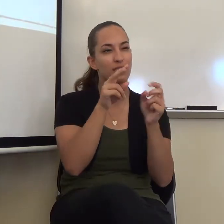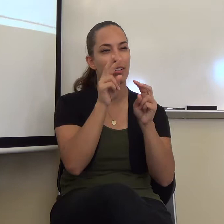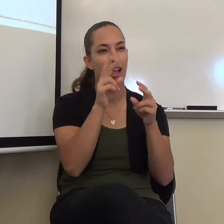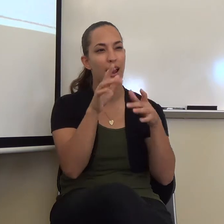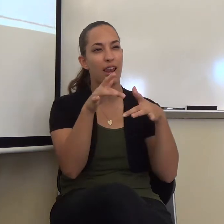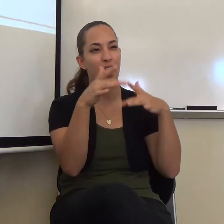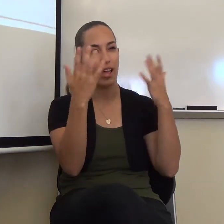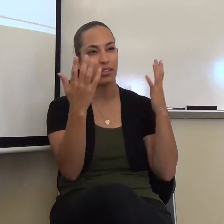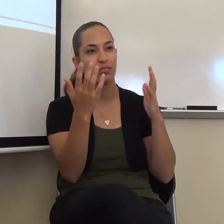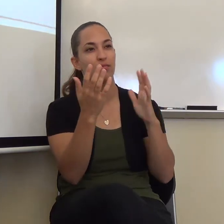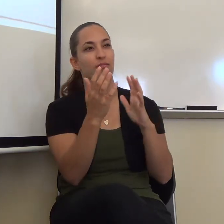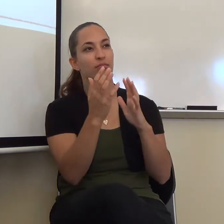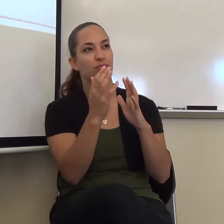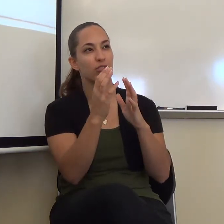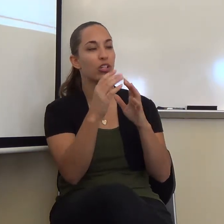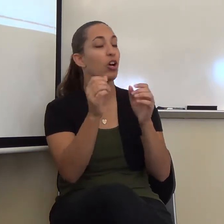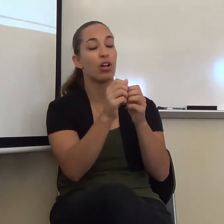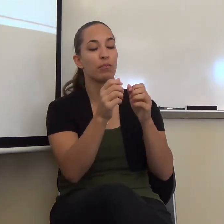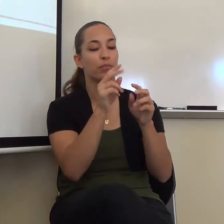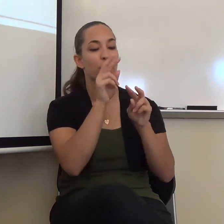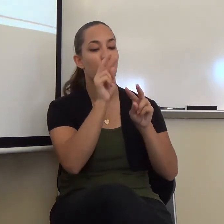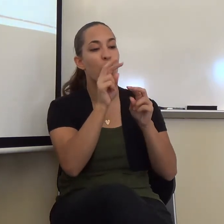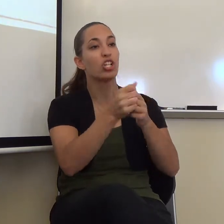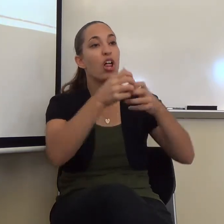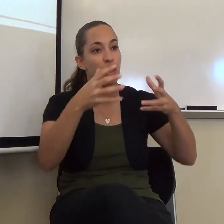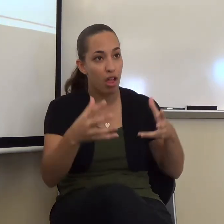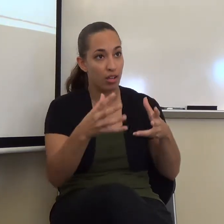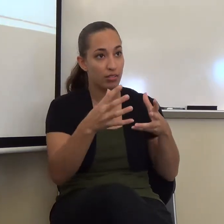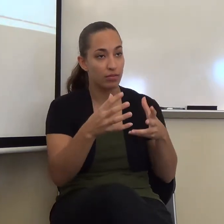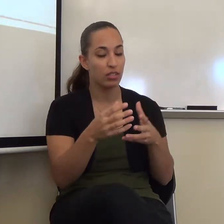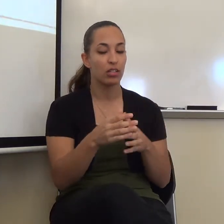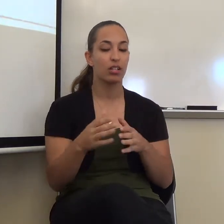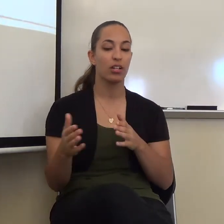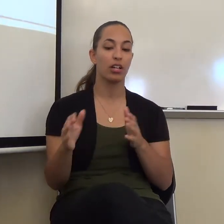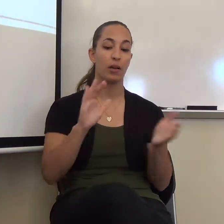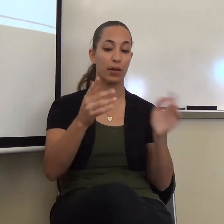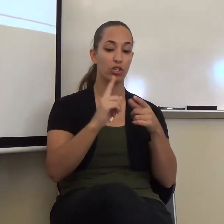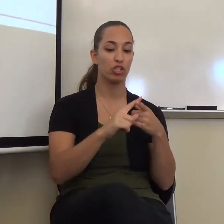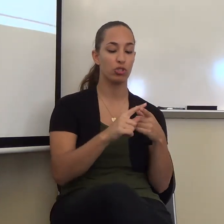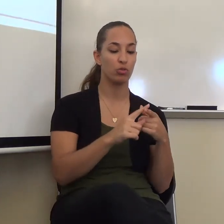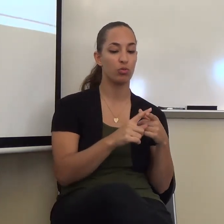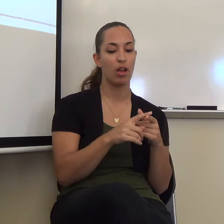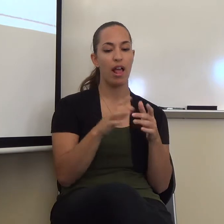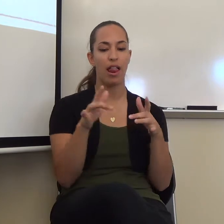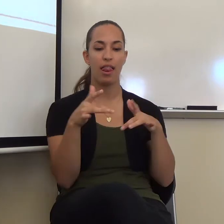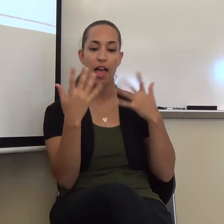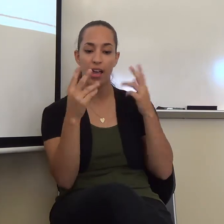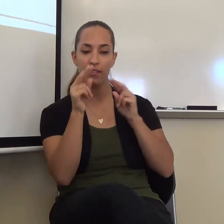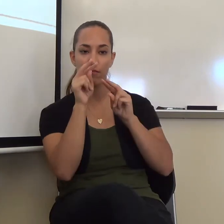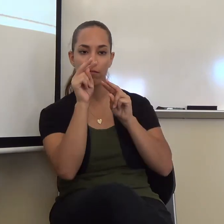social programs over longer prison sentences. So what are the heavy viewers doing here?